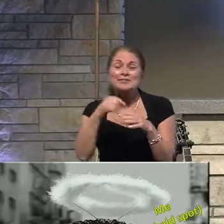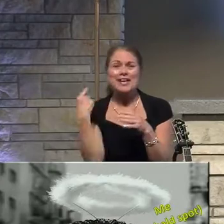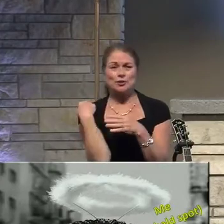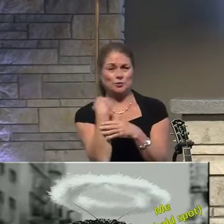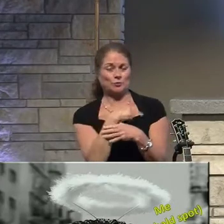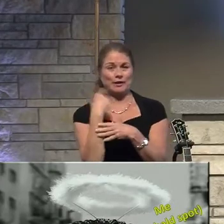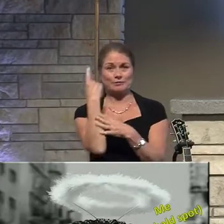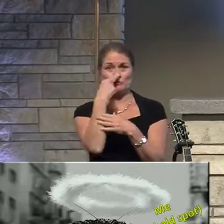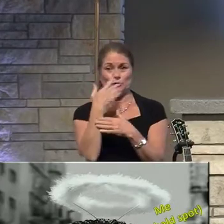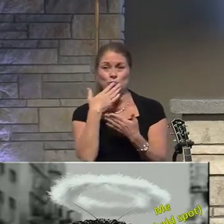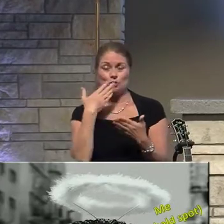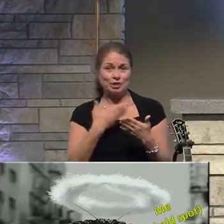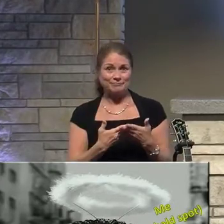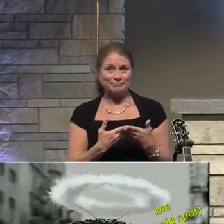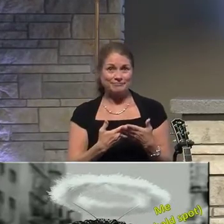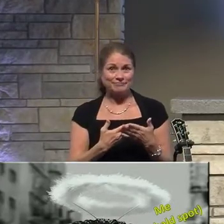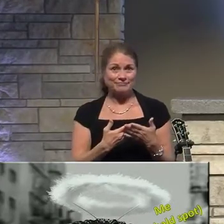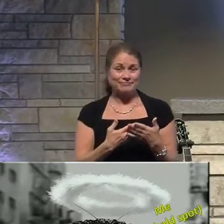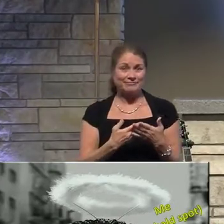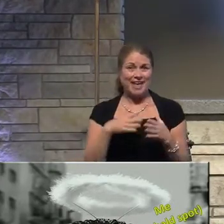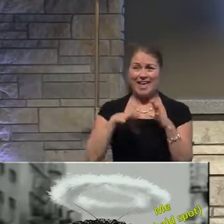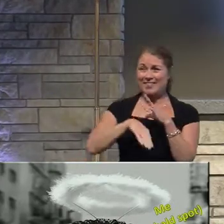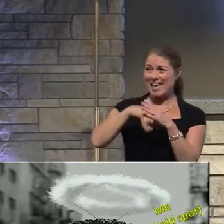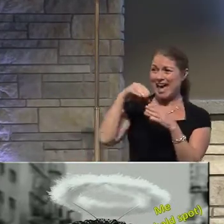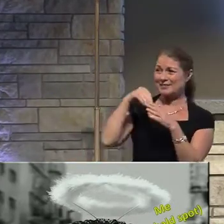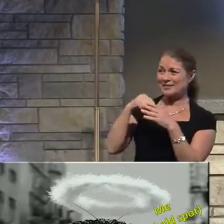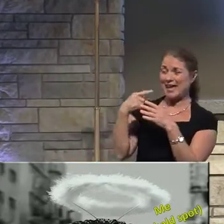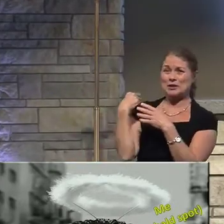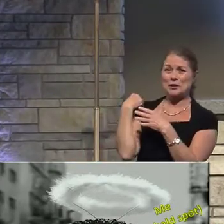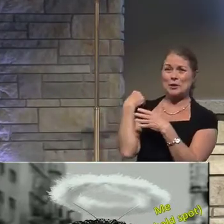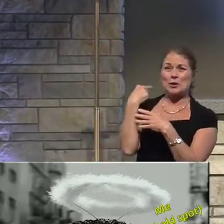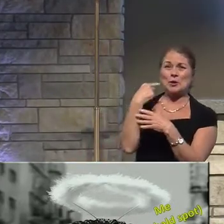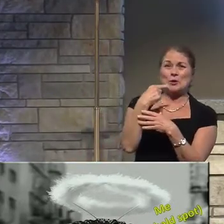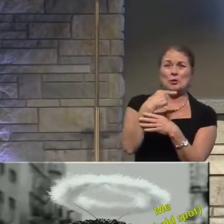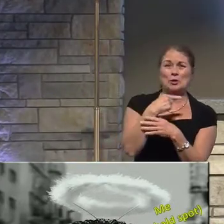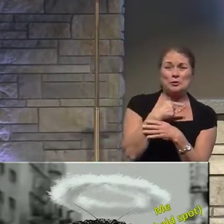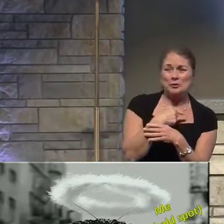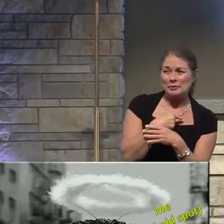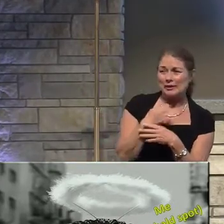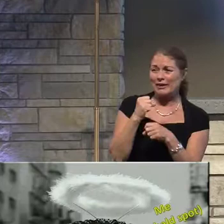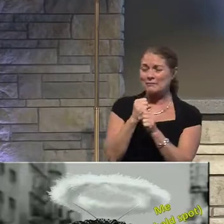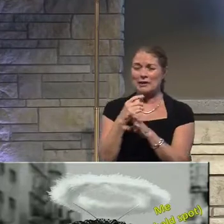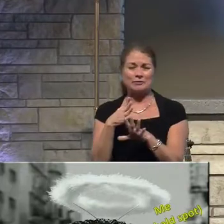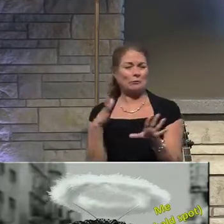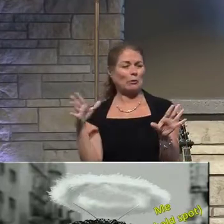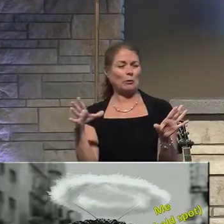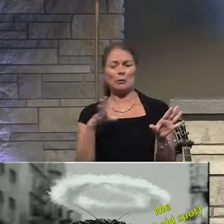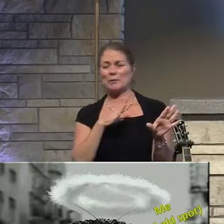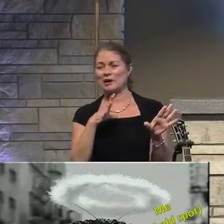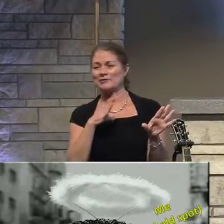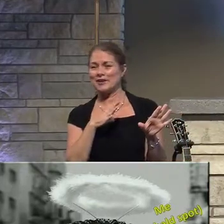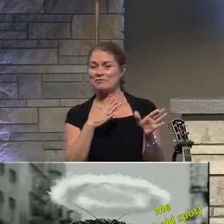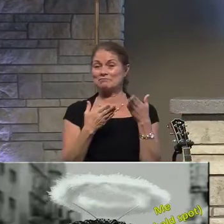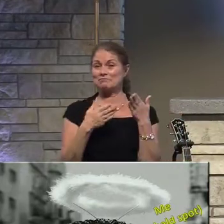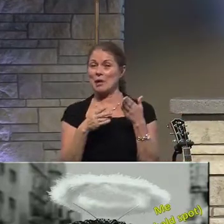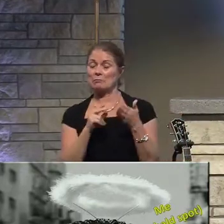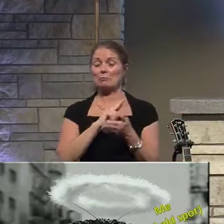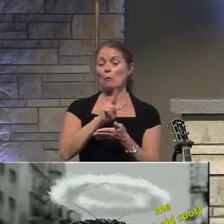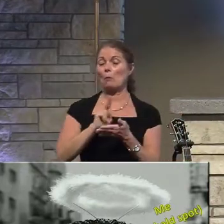look good. On the outside, we can make it look like we've got everything together, even look a little